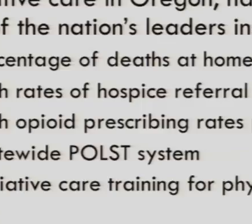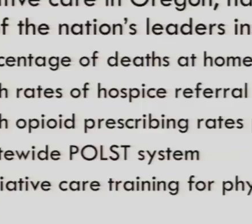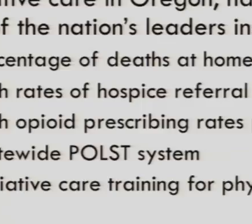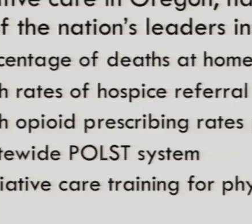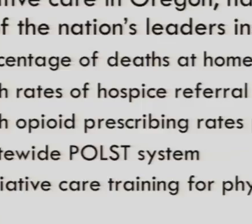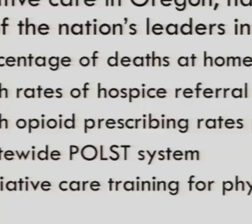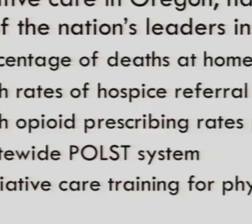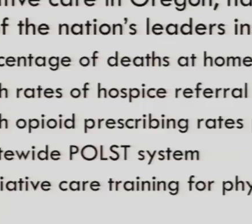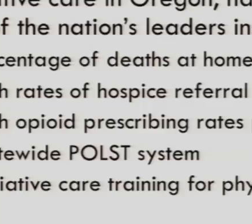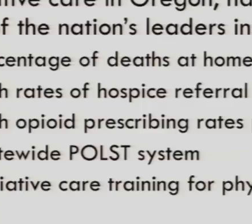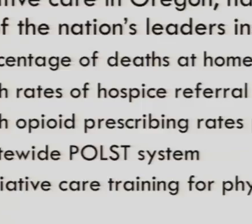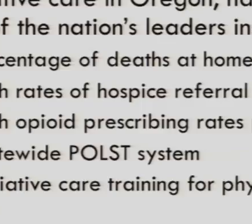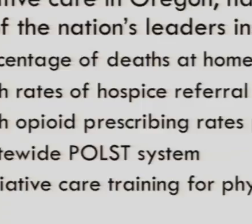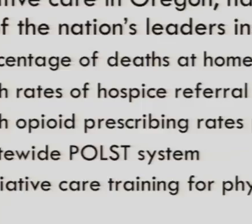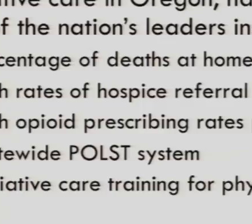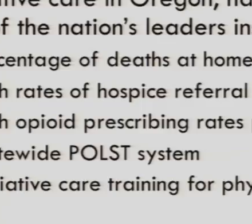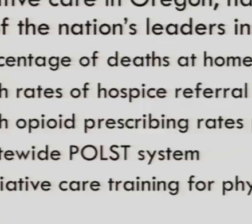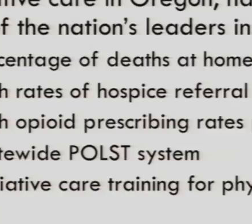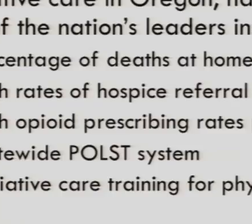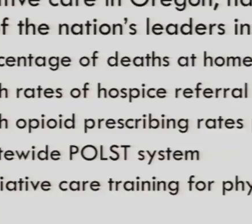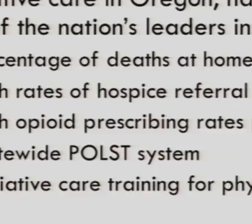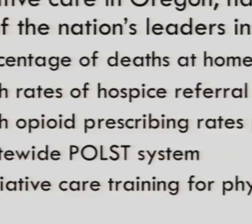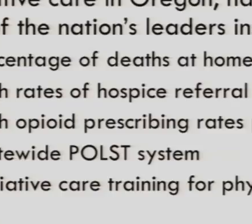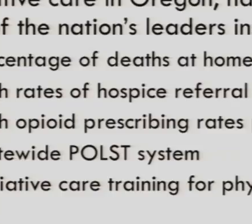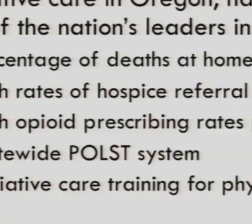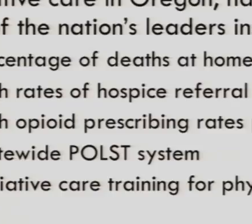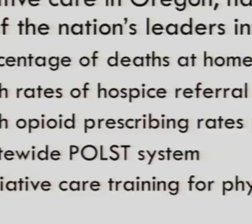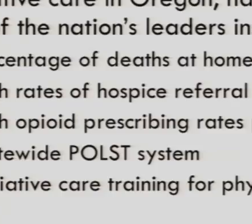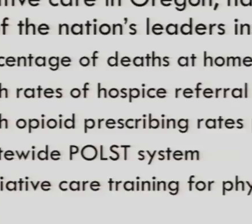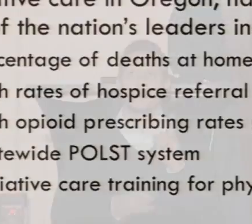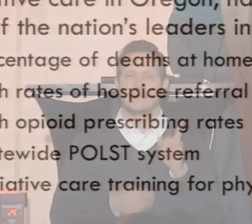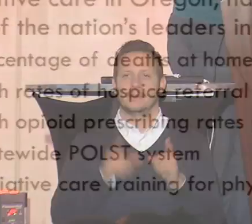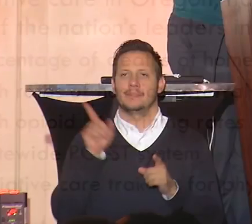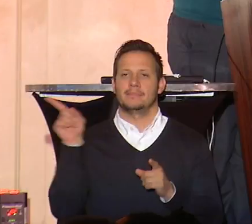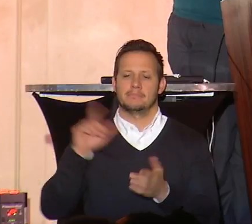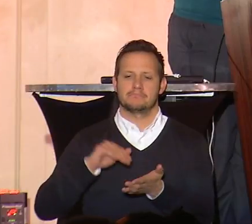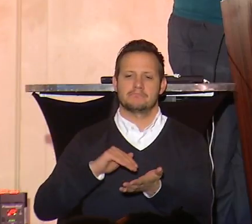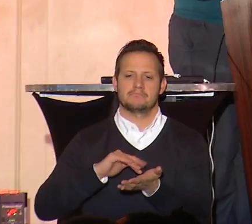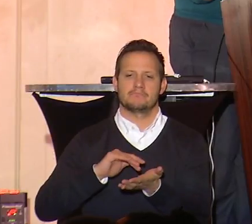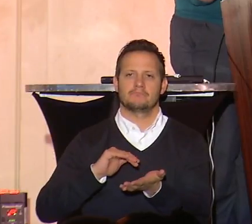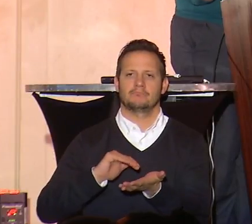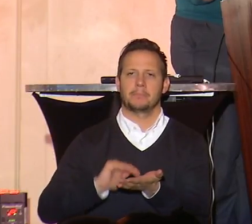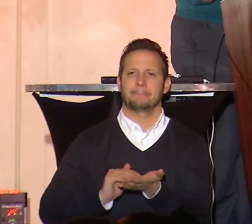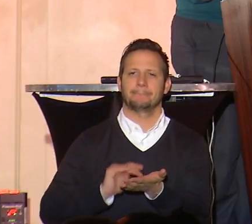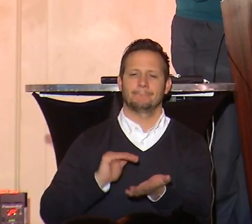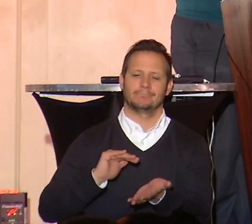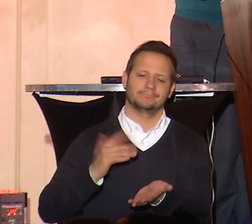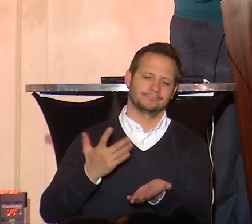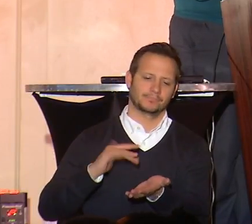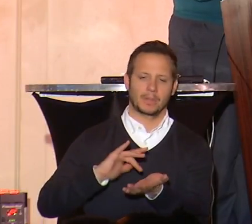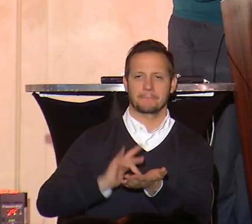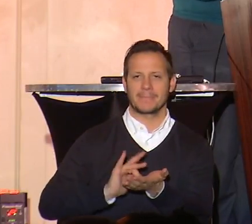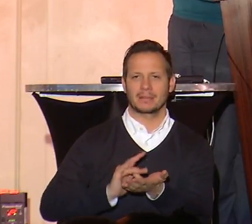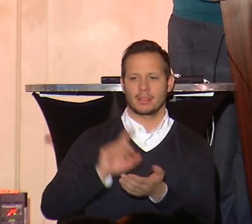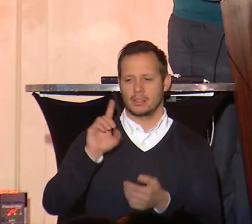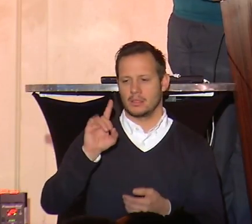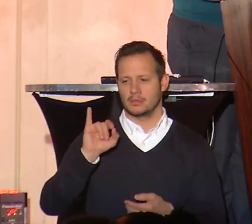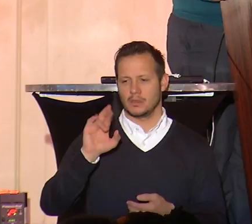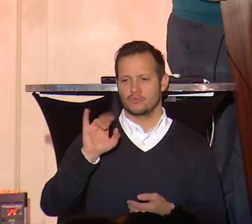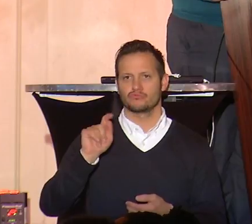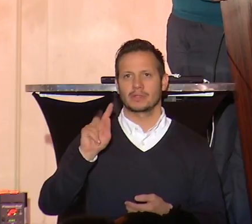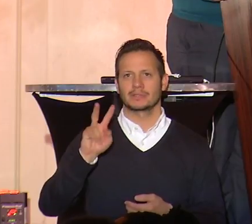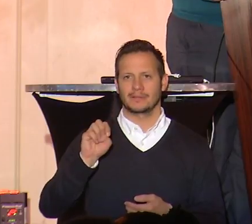adopting it, where your medical directive is a part of your medical chart, which is